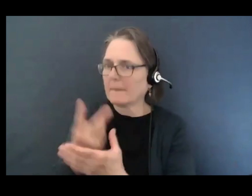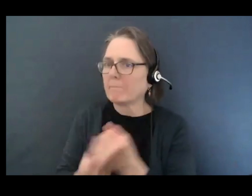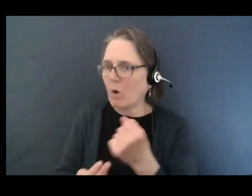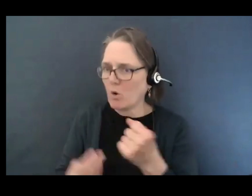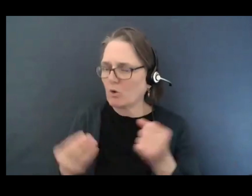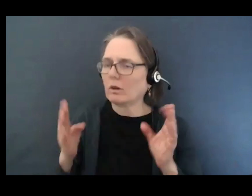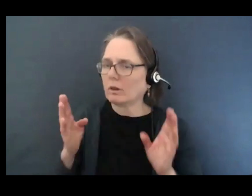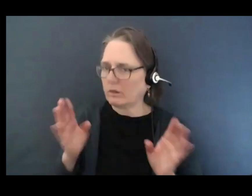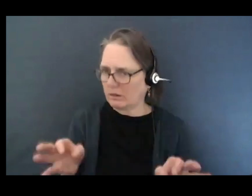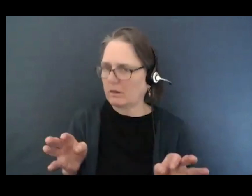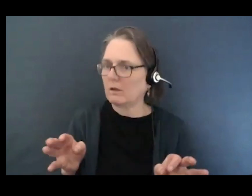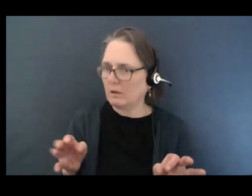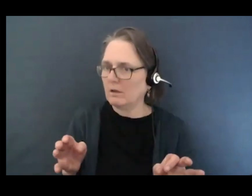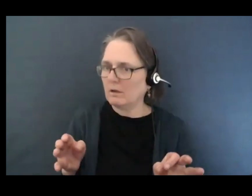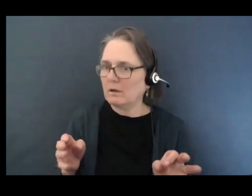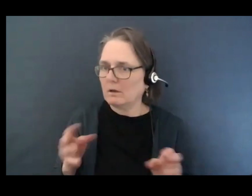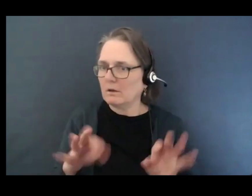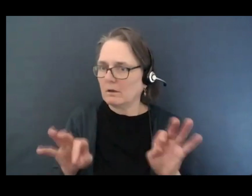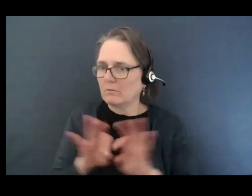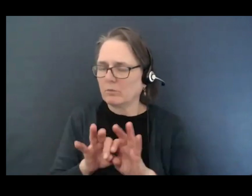convert,